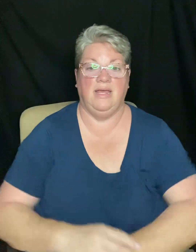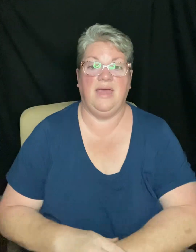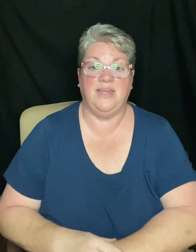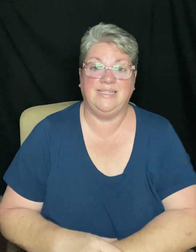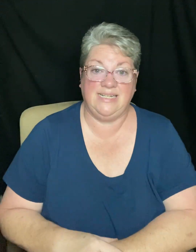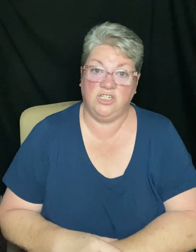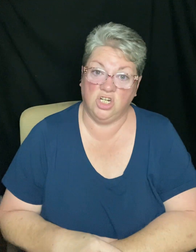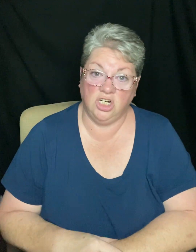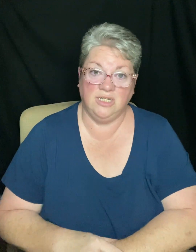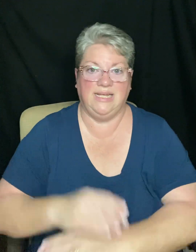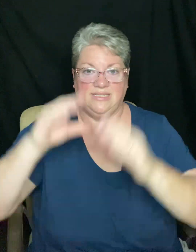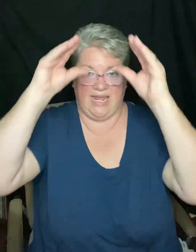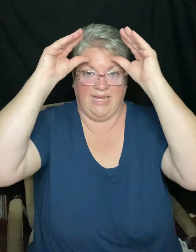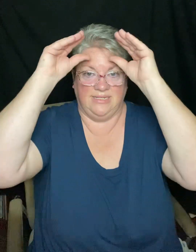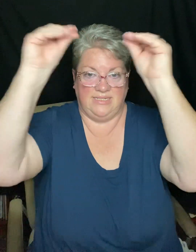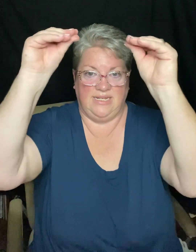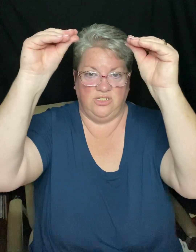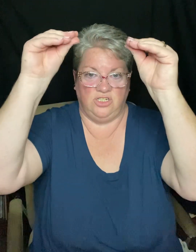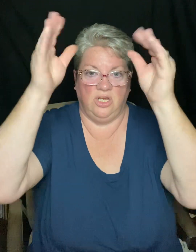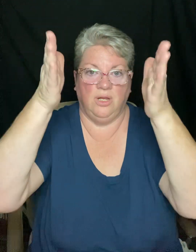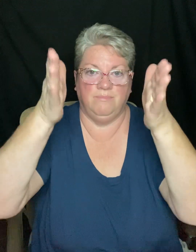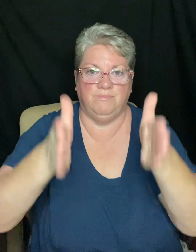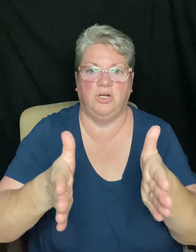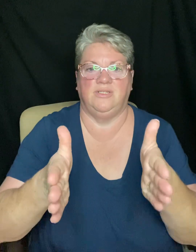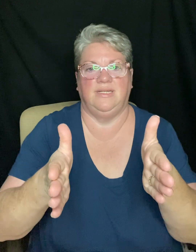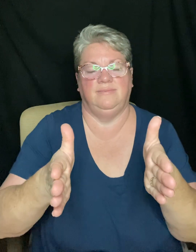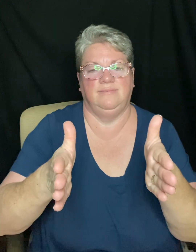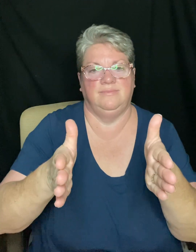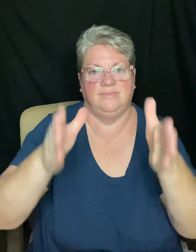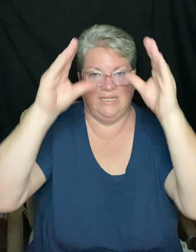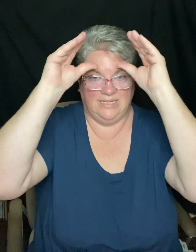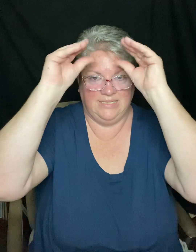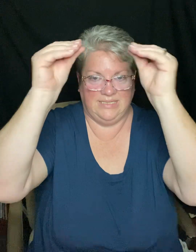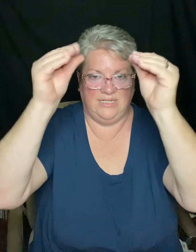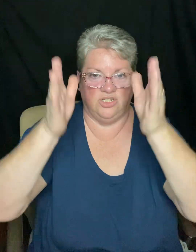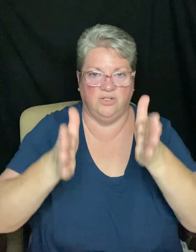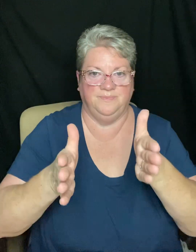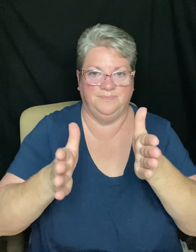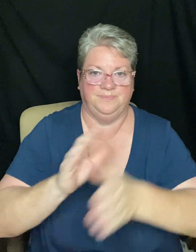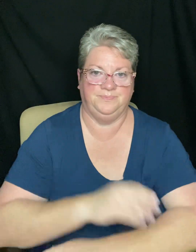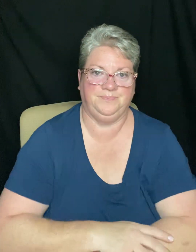then a teacher is a teach person. Teacher.